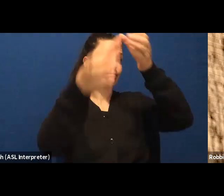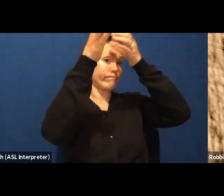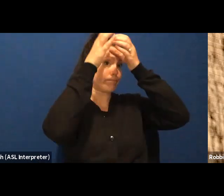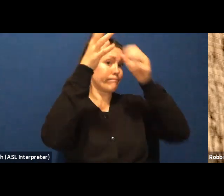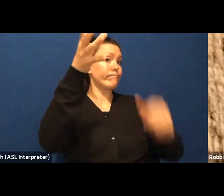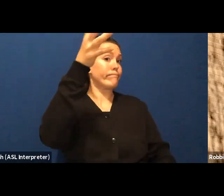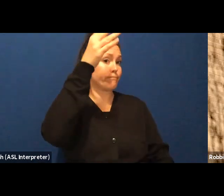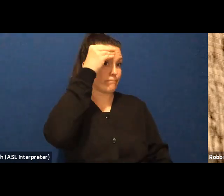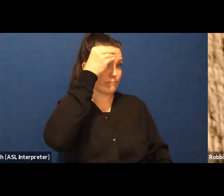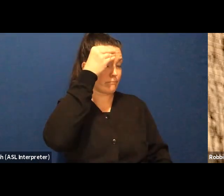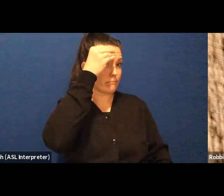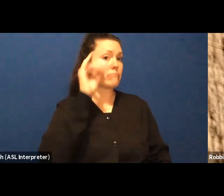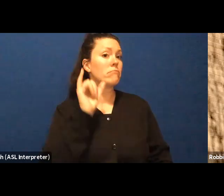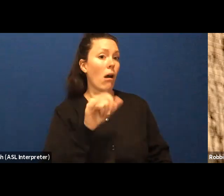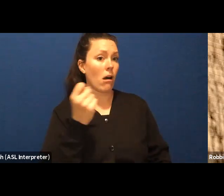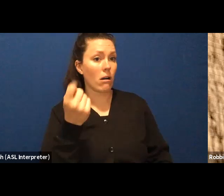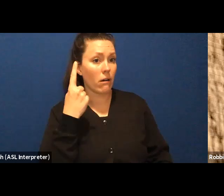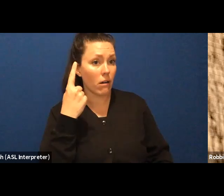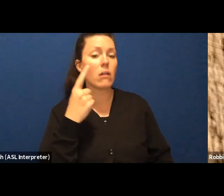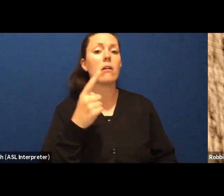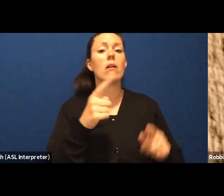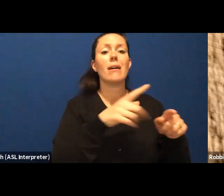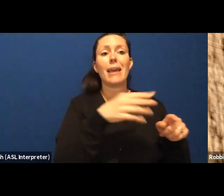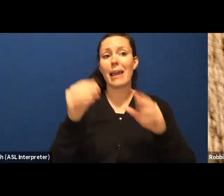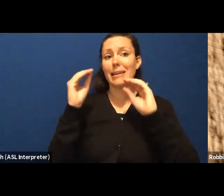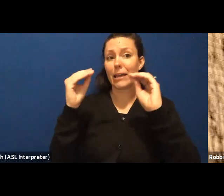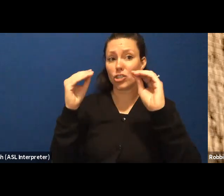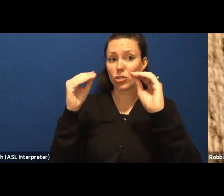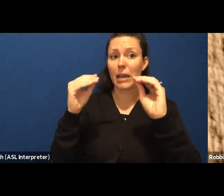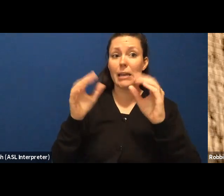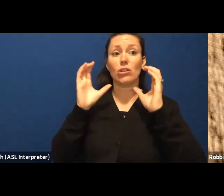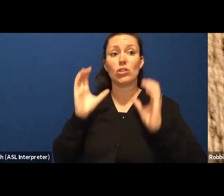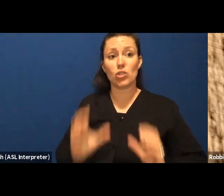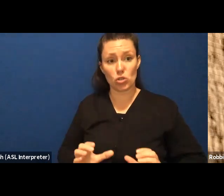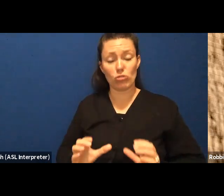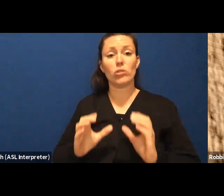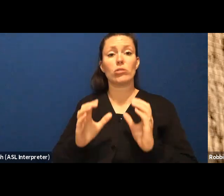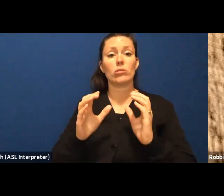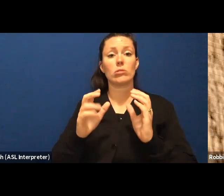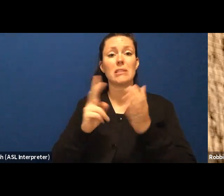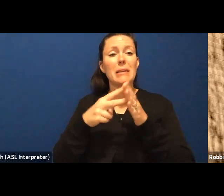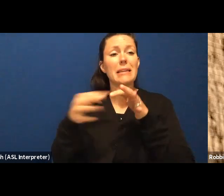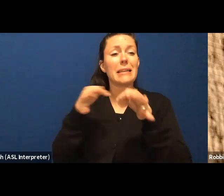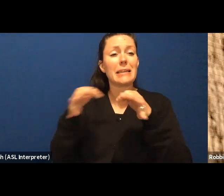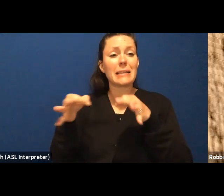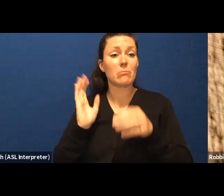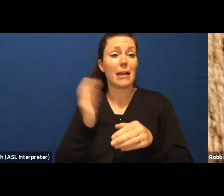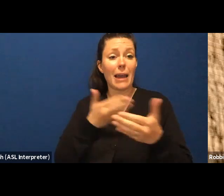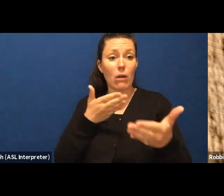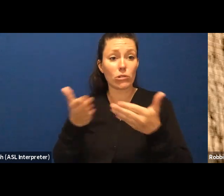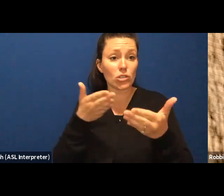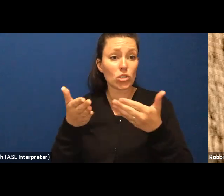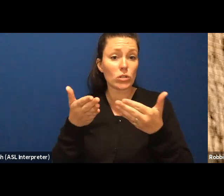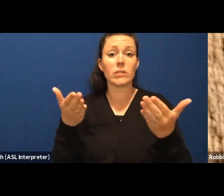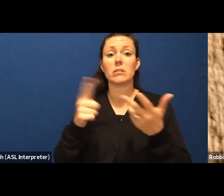that, this is the type of work we do, and these are the services that are available if they choose